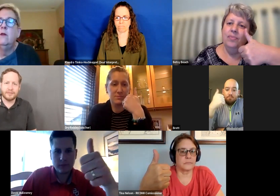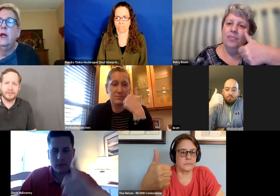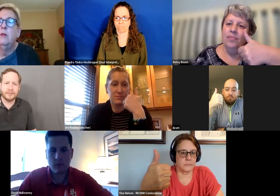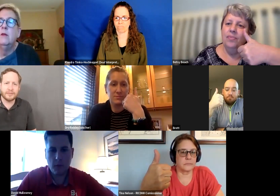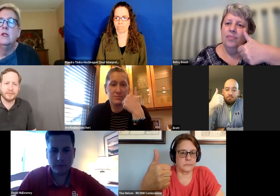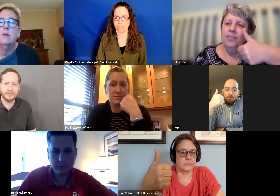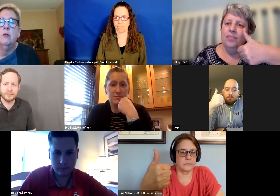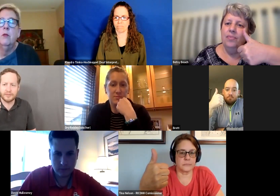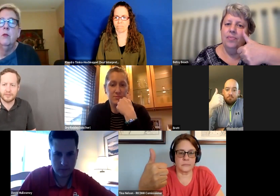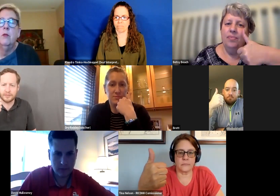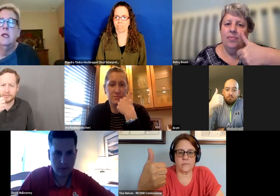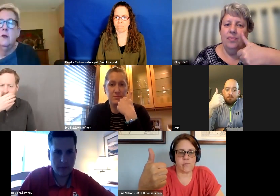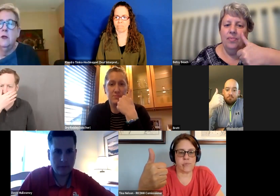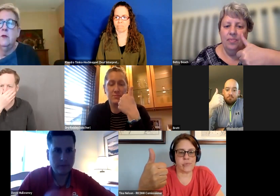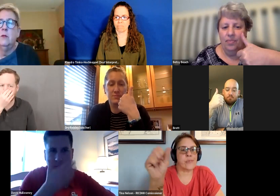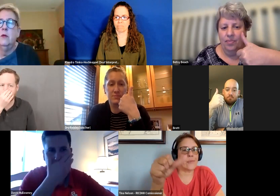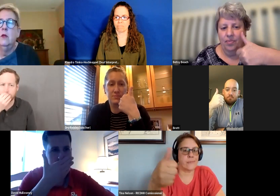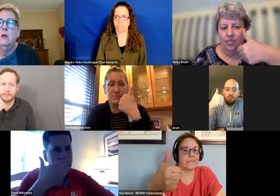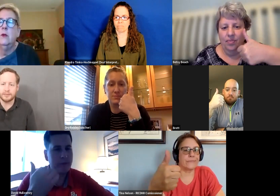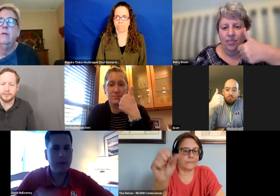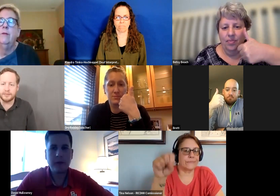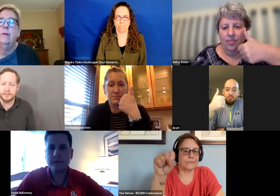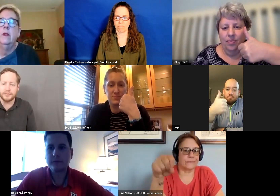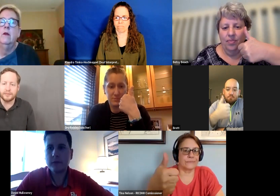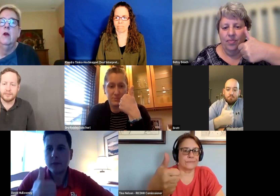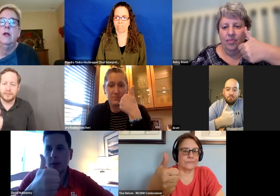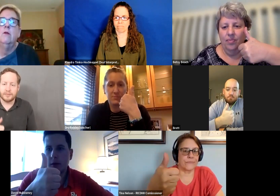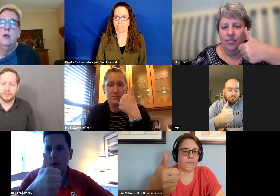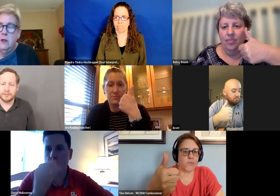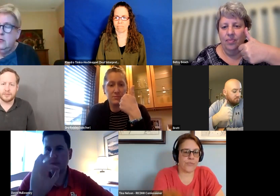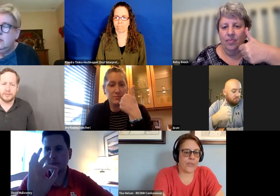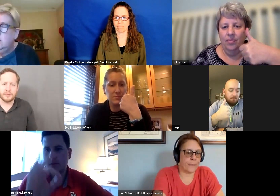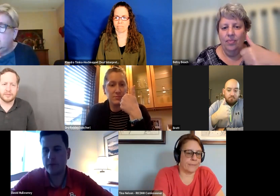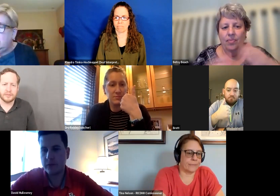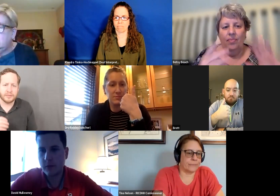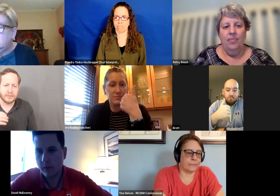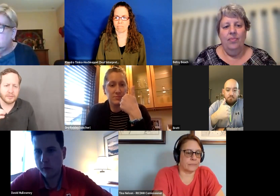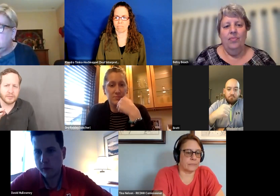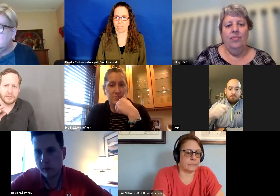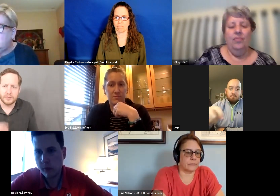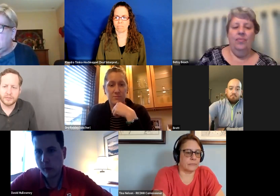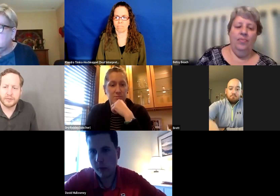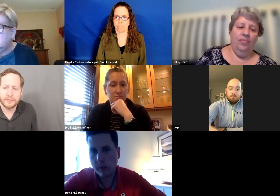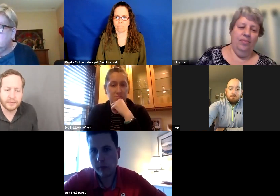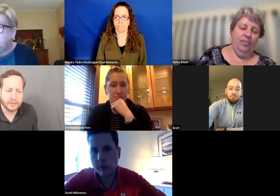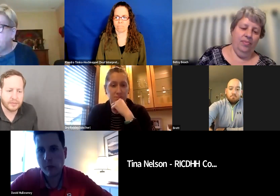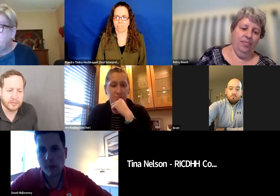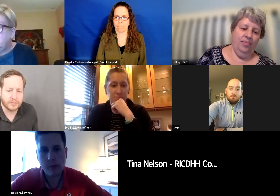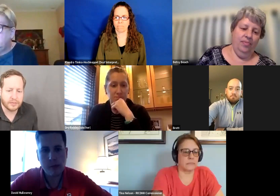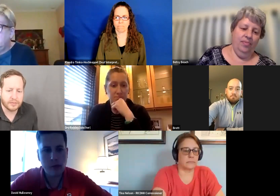I don't see Brett, but I'm assuming everybody has their thumbs up. Okay. All right. The meeting minutes